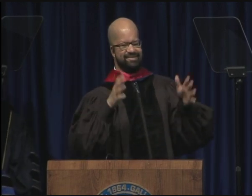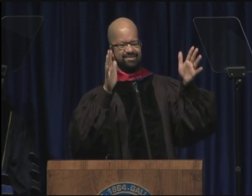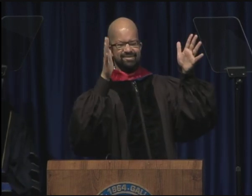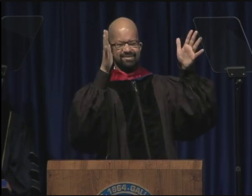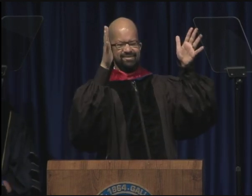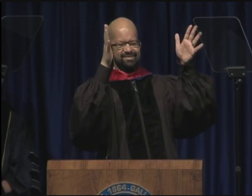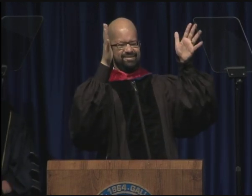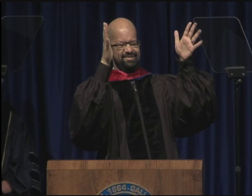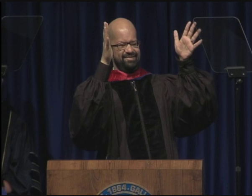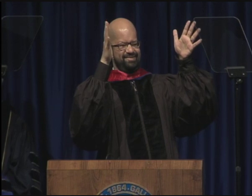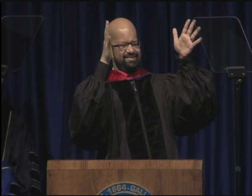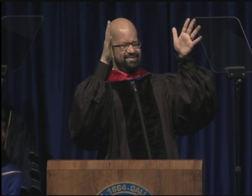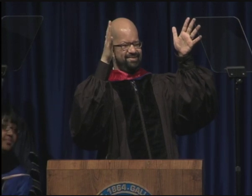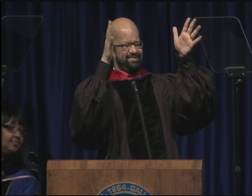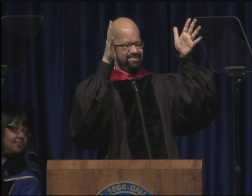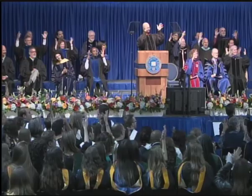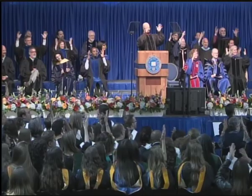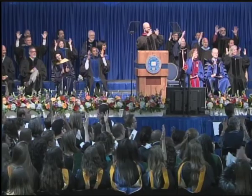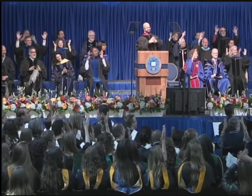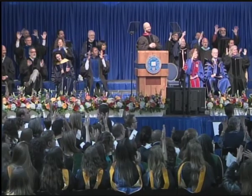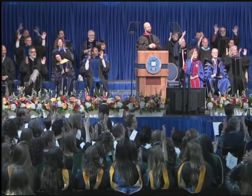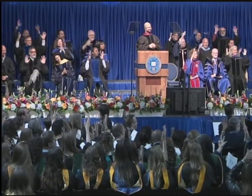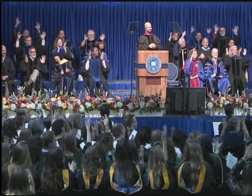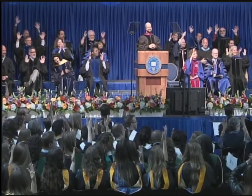stand so that we can recognize you?